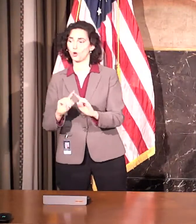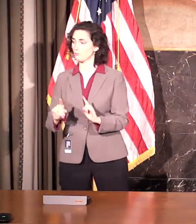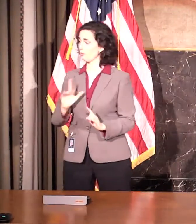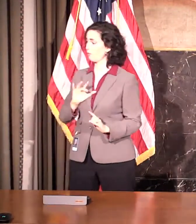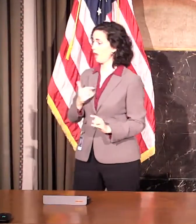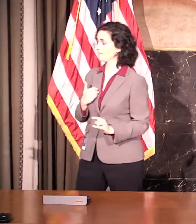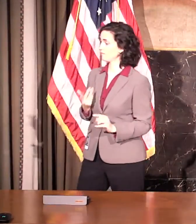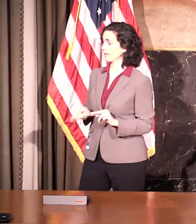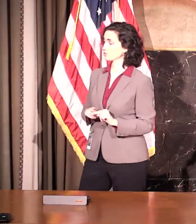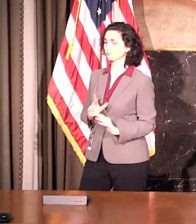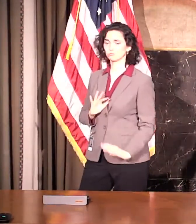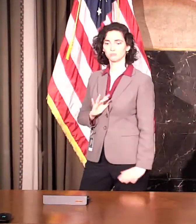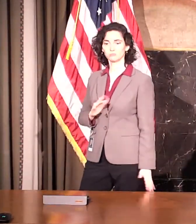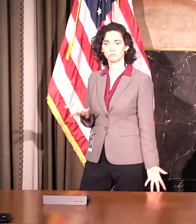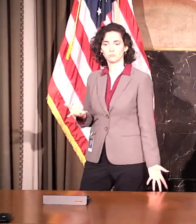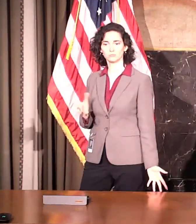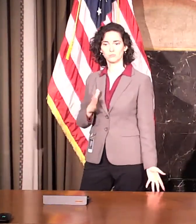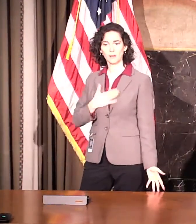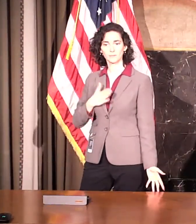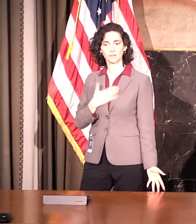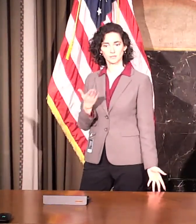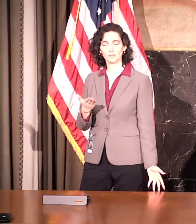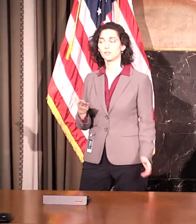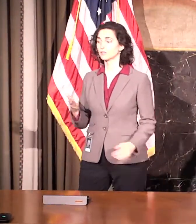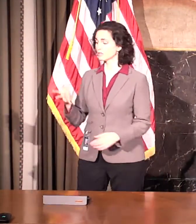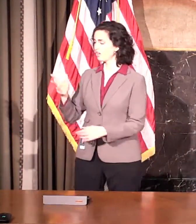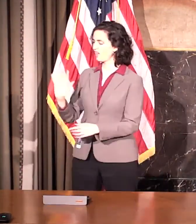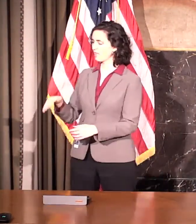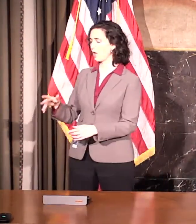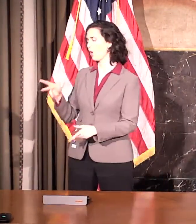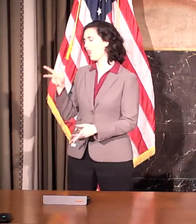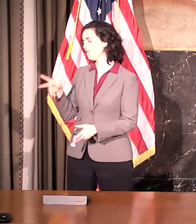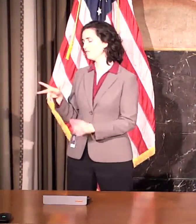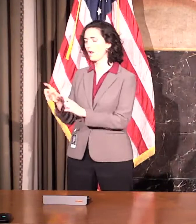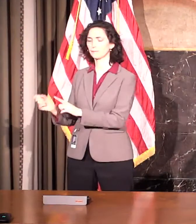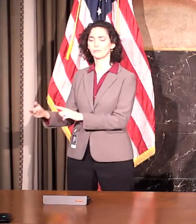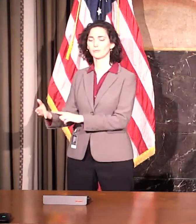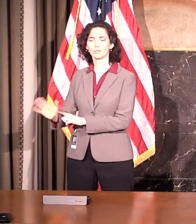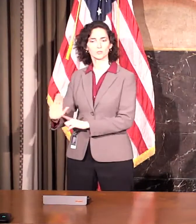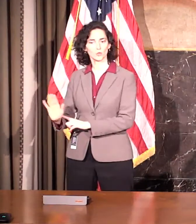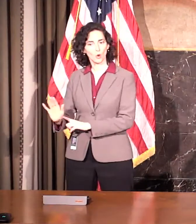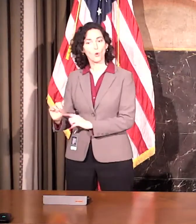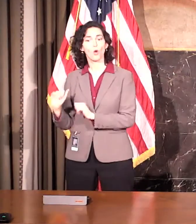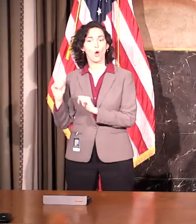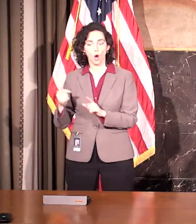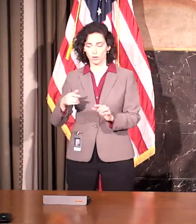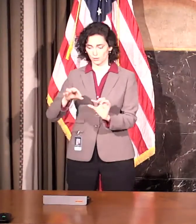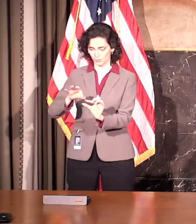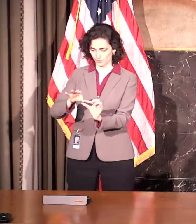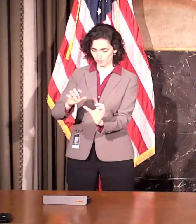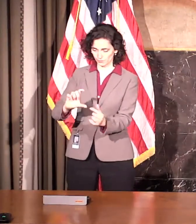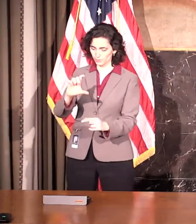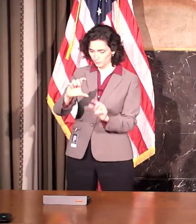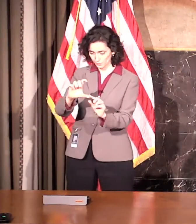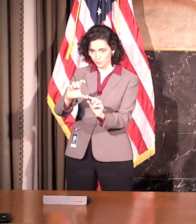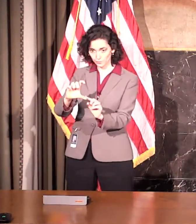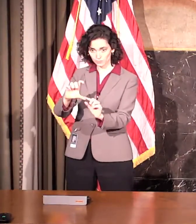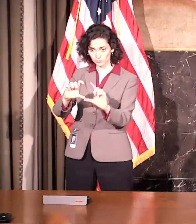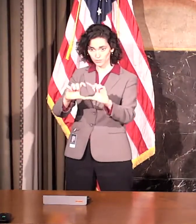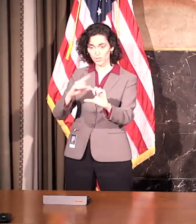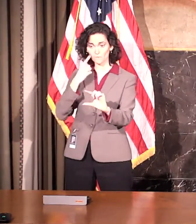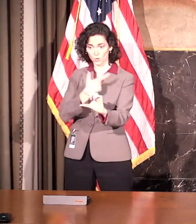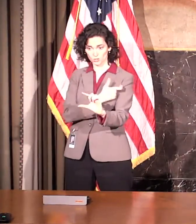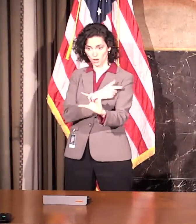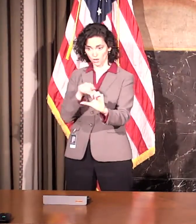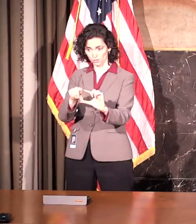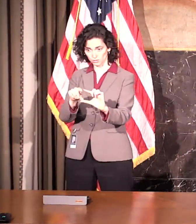news, and we want to make sure that we are using all of the vaccine that we have available to us. And to get back to